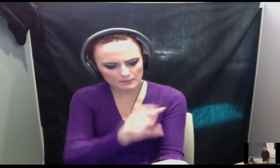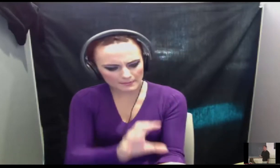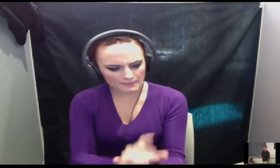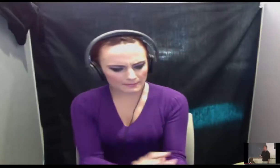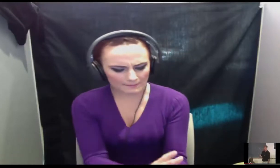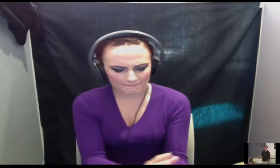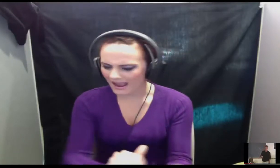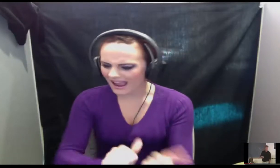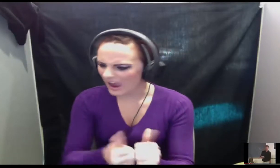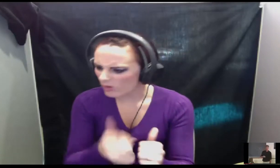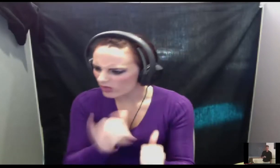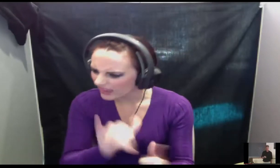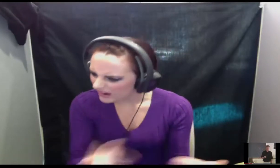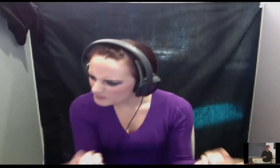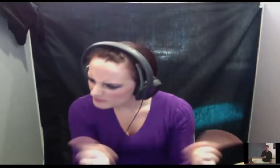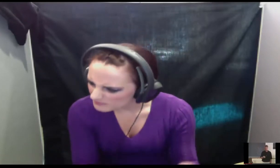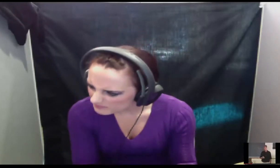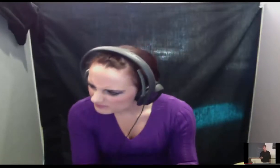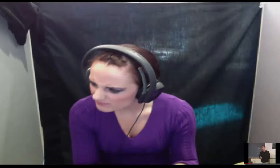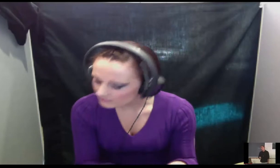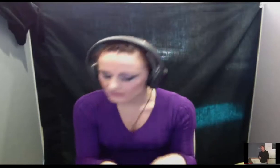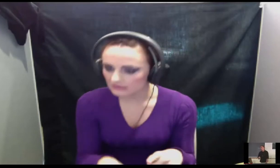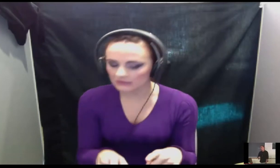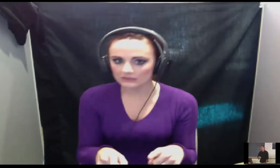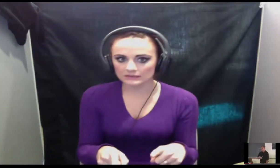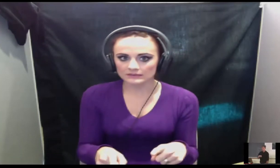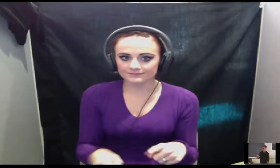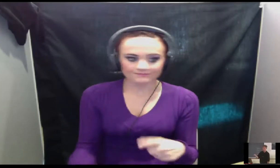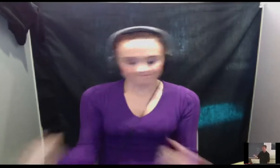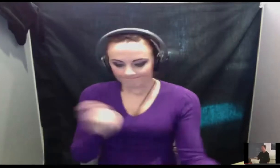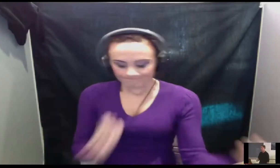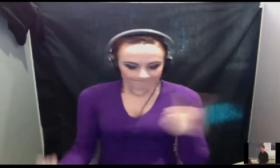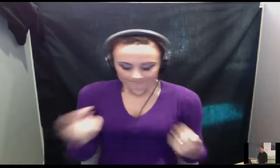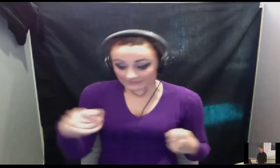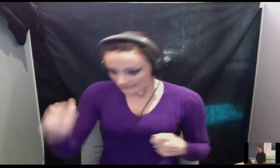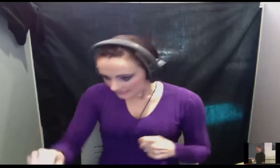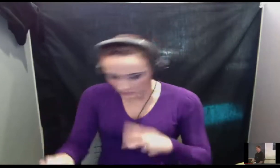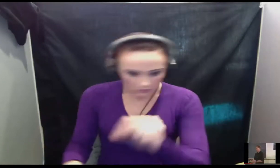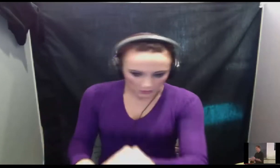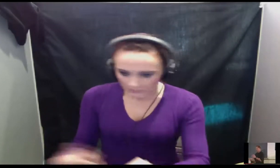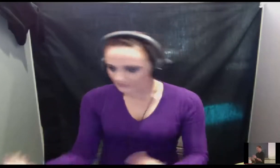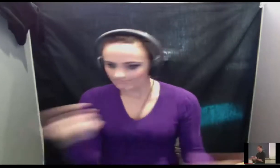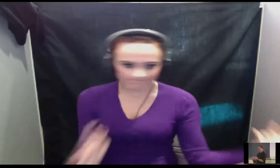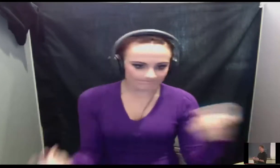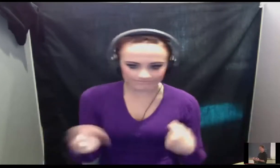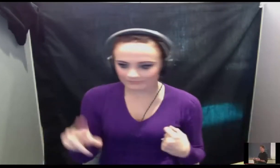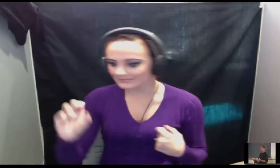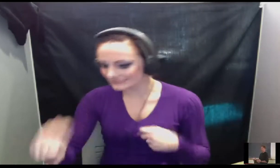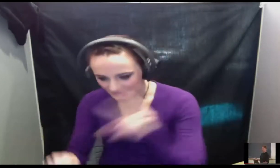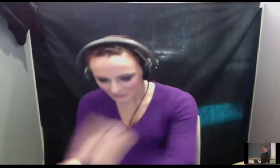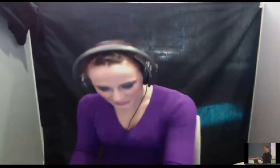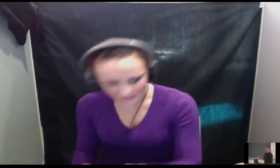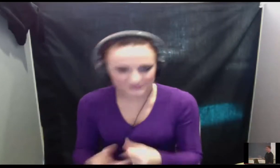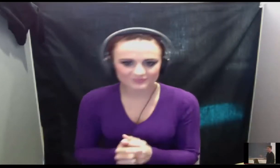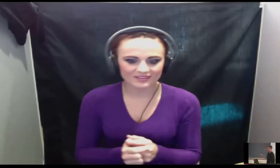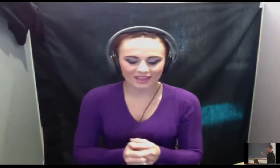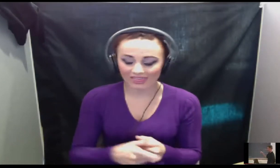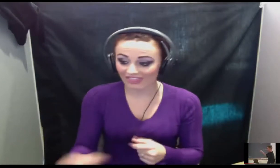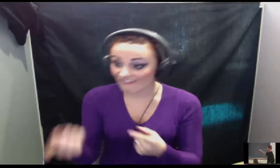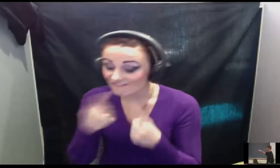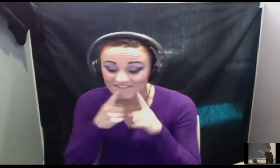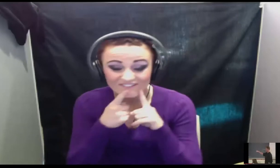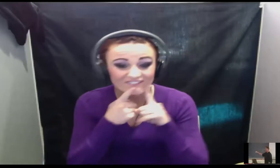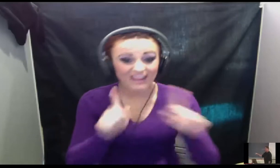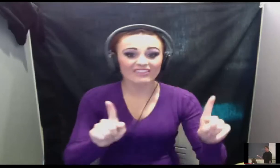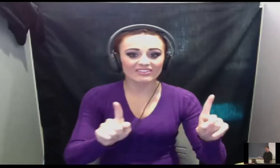45 minutes. They asked me questions. Mr. Knor, da-na-na-na-na. Yes. Mr. Knor, da-na-na-na-na. And I said, no. and when they finally came up with the reason why